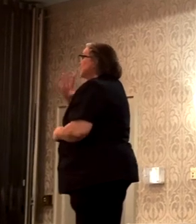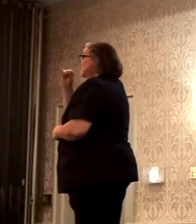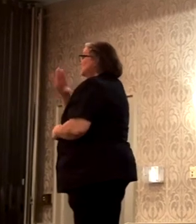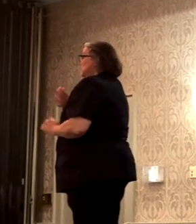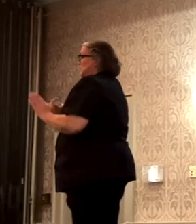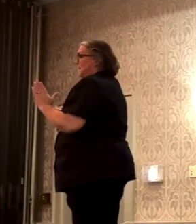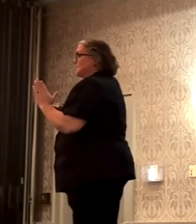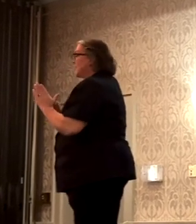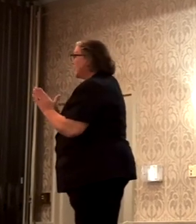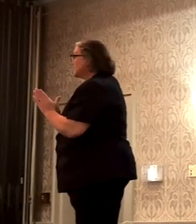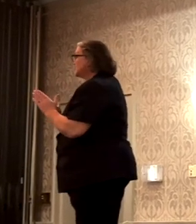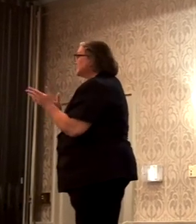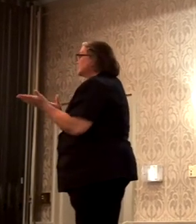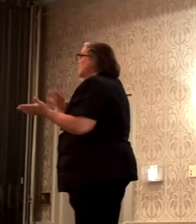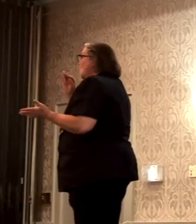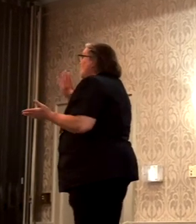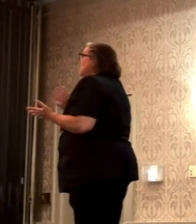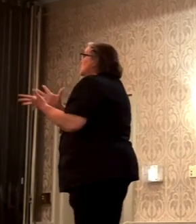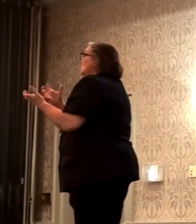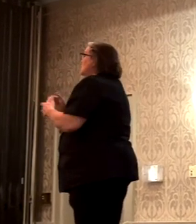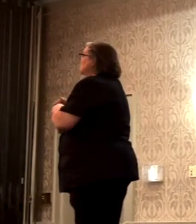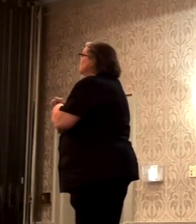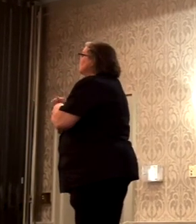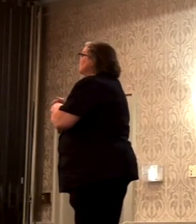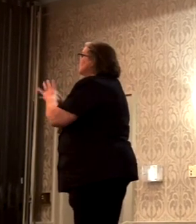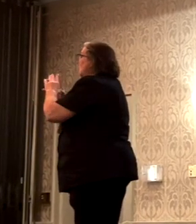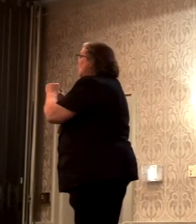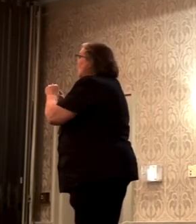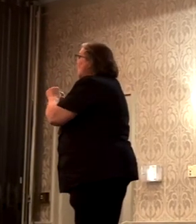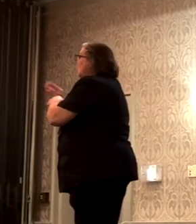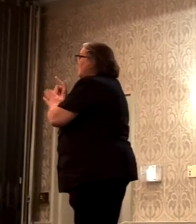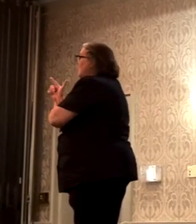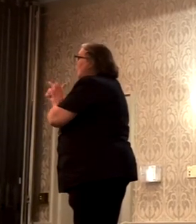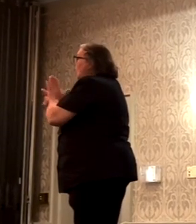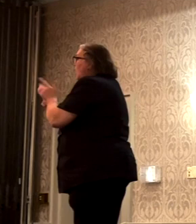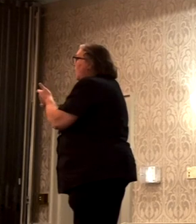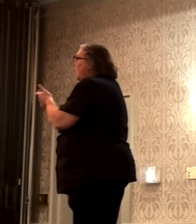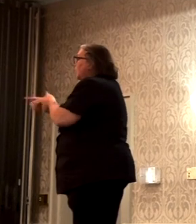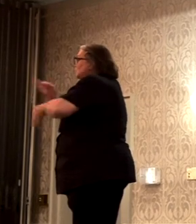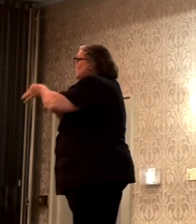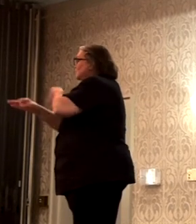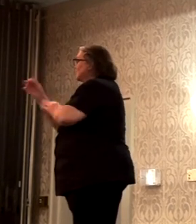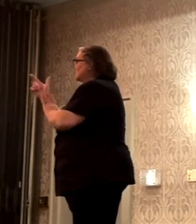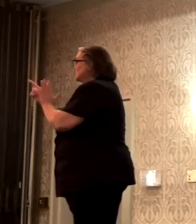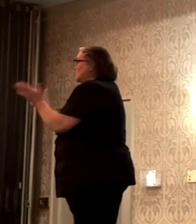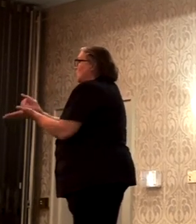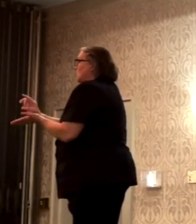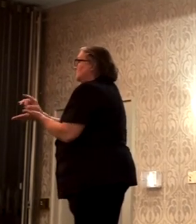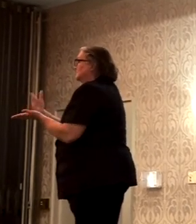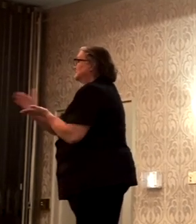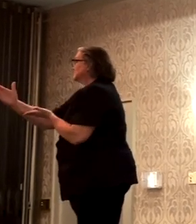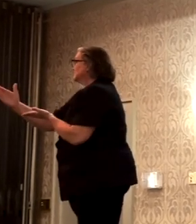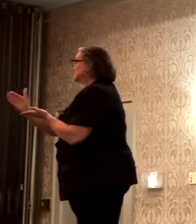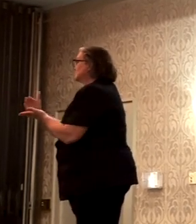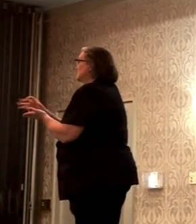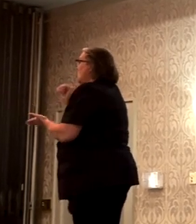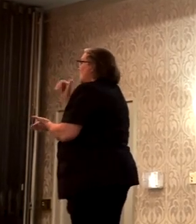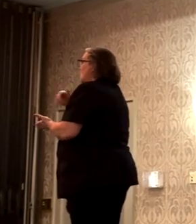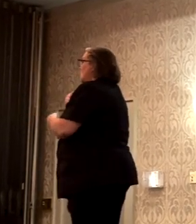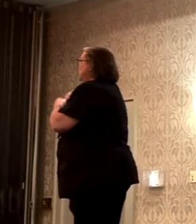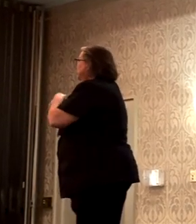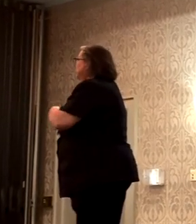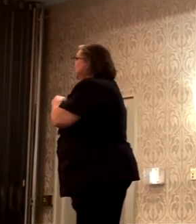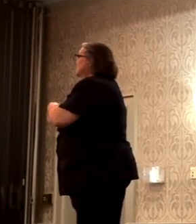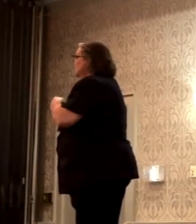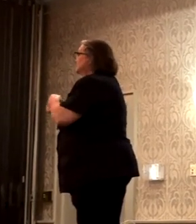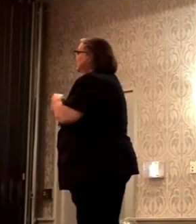bias, women who wish to practice corporate law, transactional law are excluded or have difficult